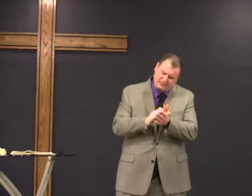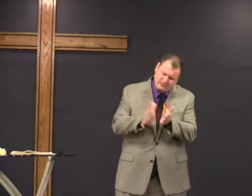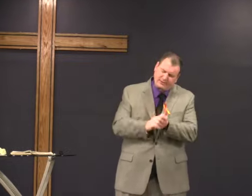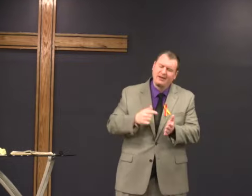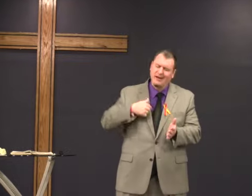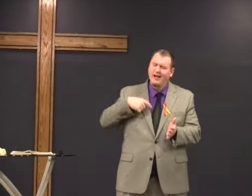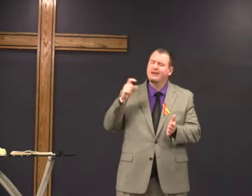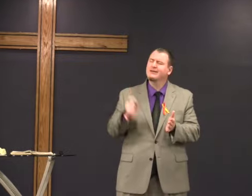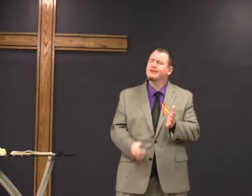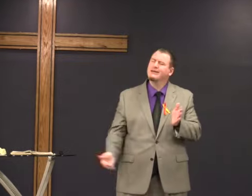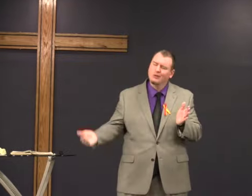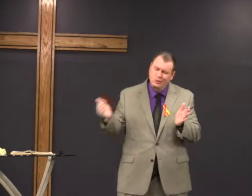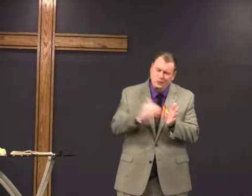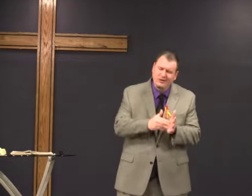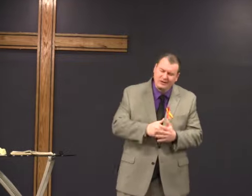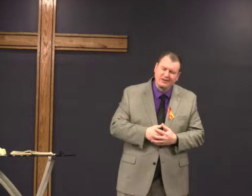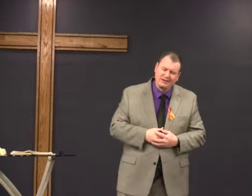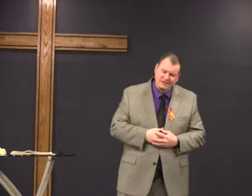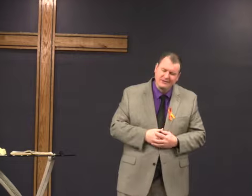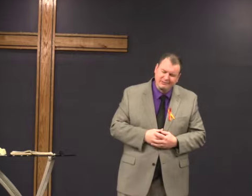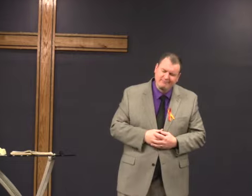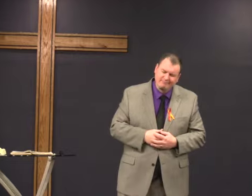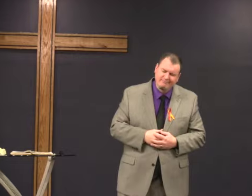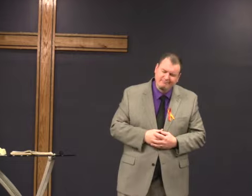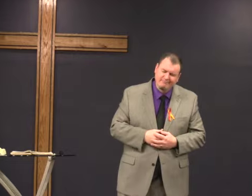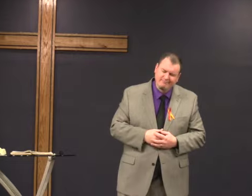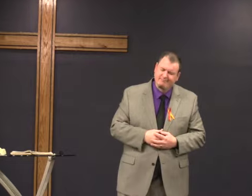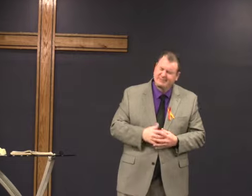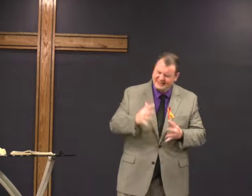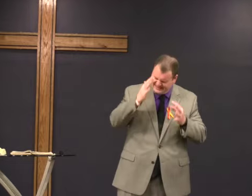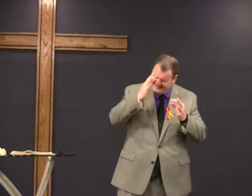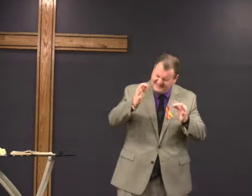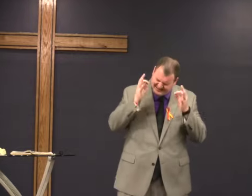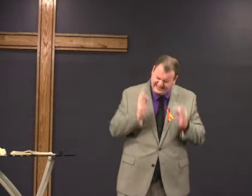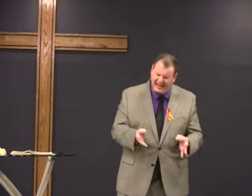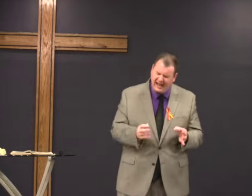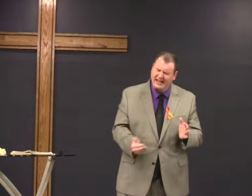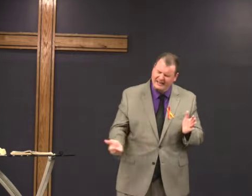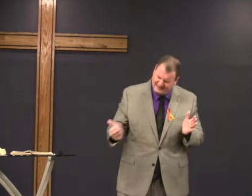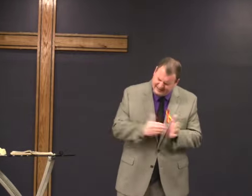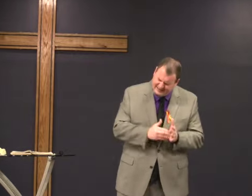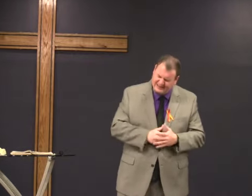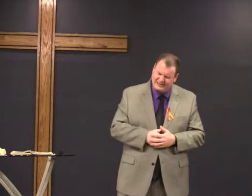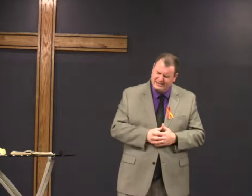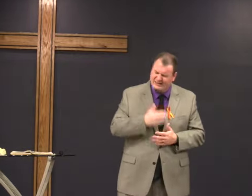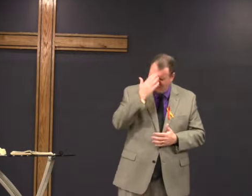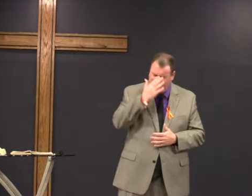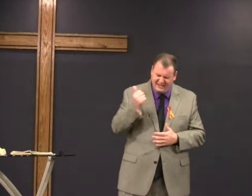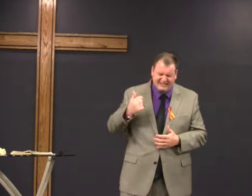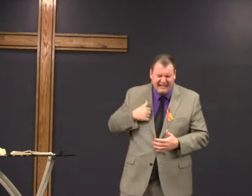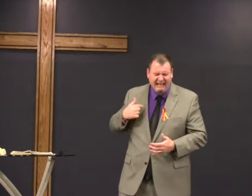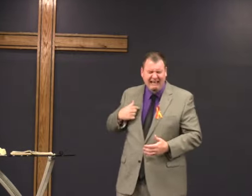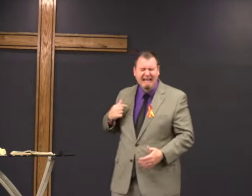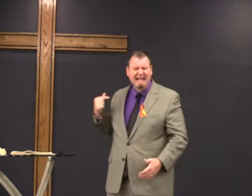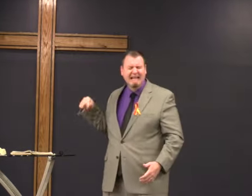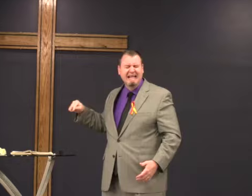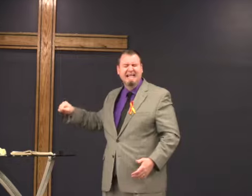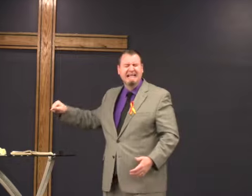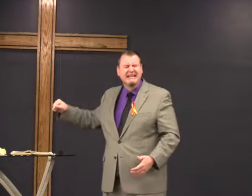would make a decision. Maybe it's, I made the decision long ago. Well, maybe you need to